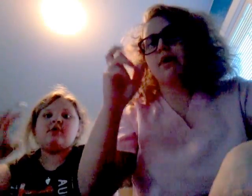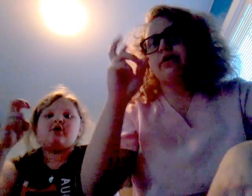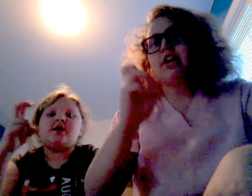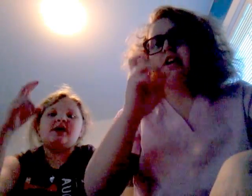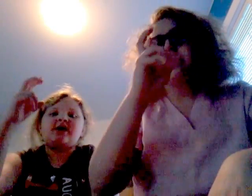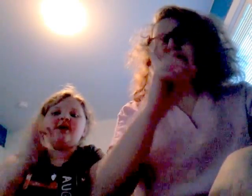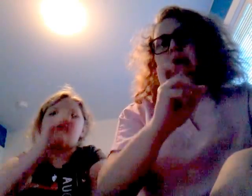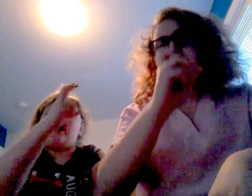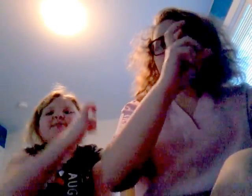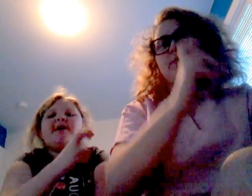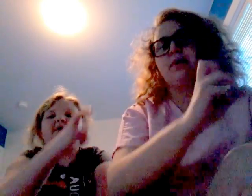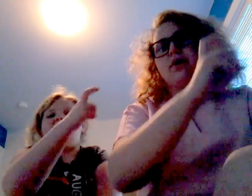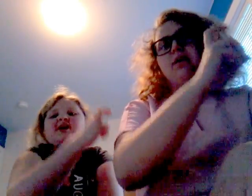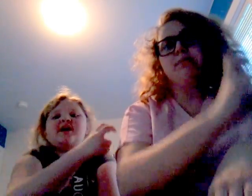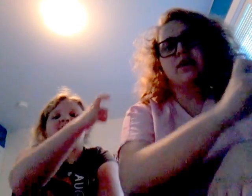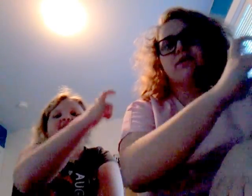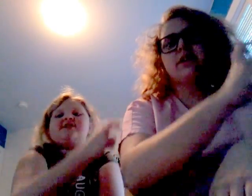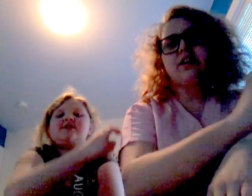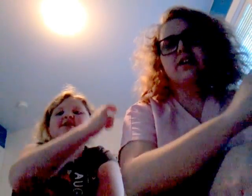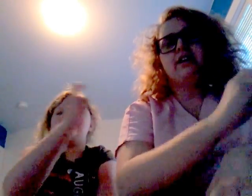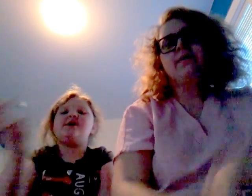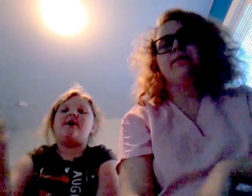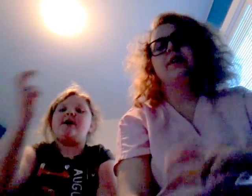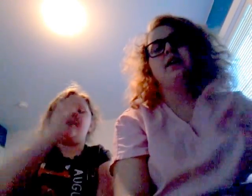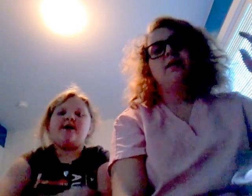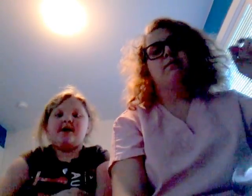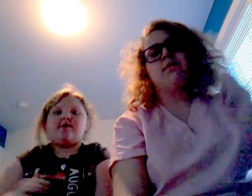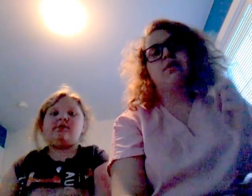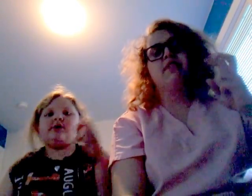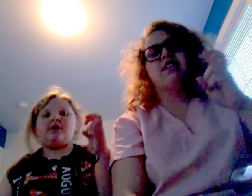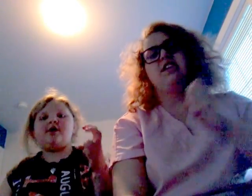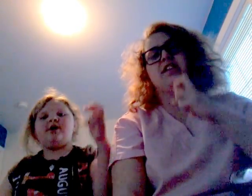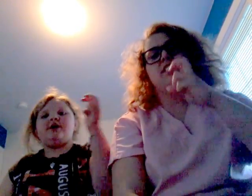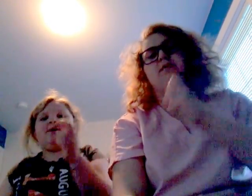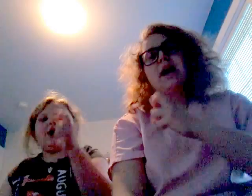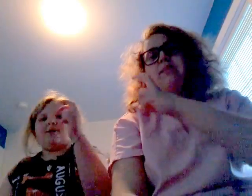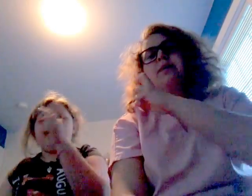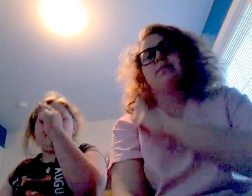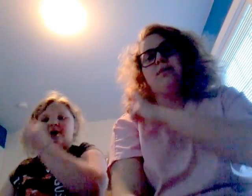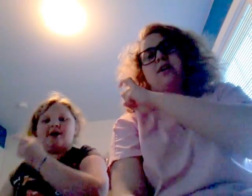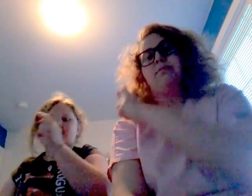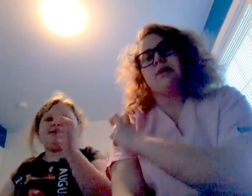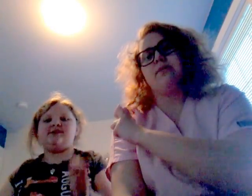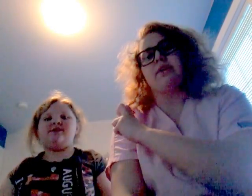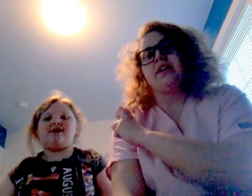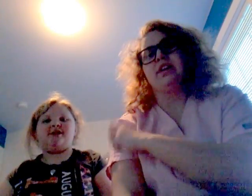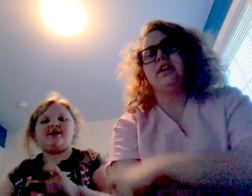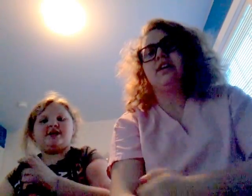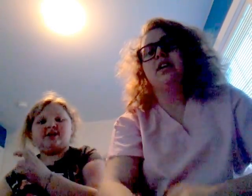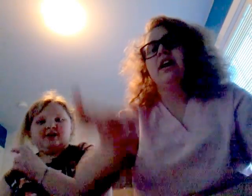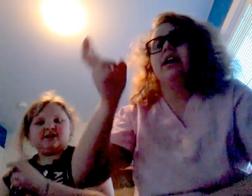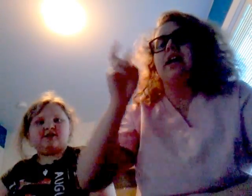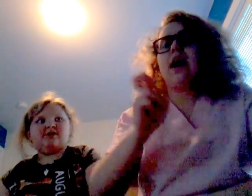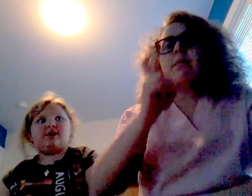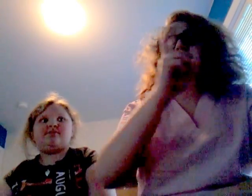Murray the rabbit boy Marina Marie the rabbit boy Murray he